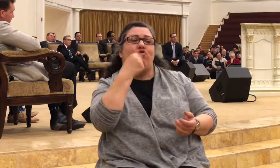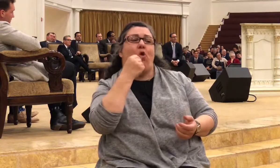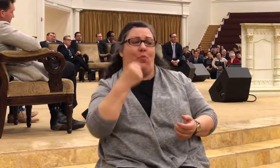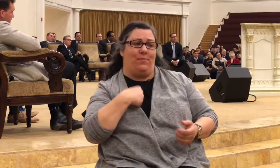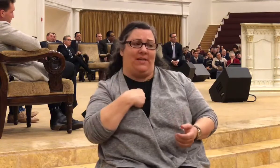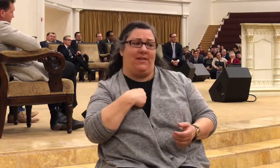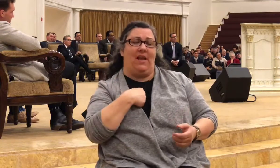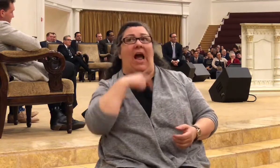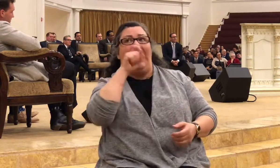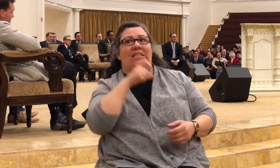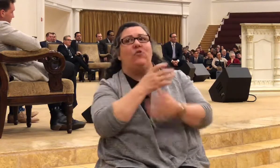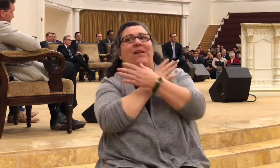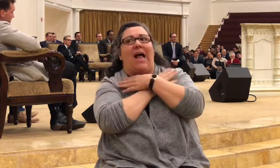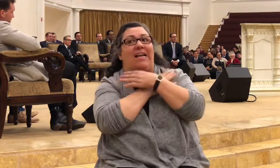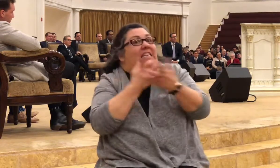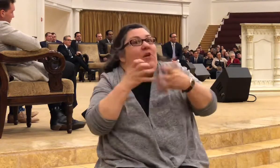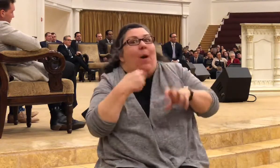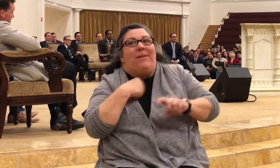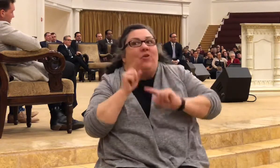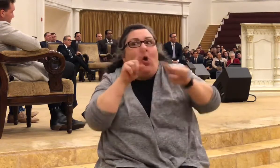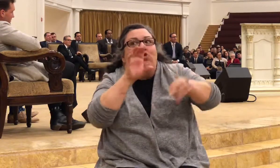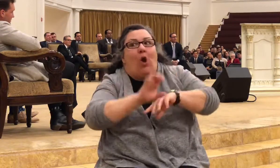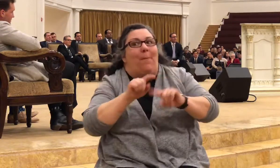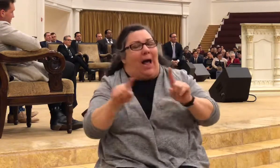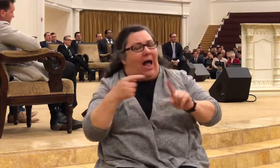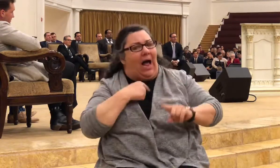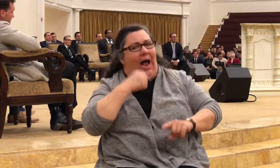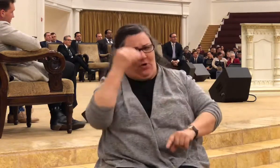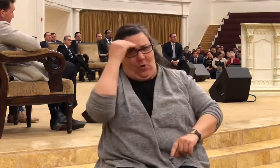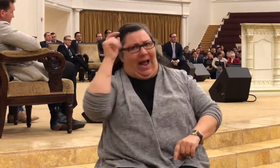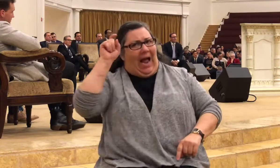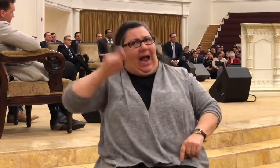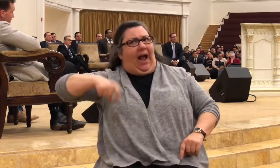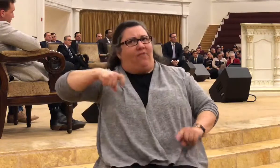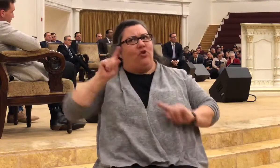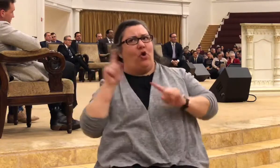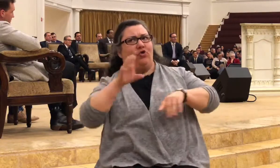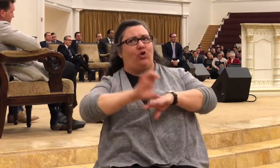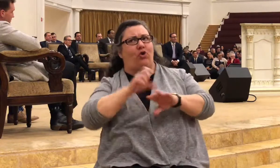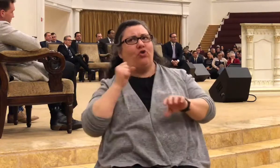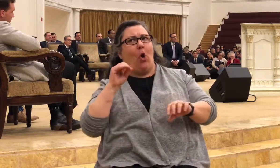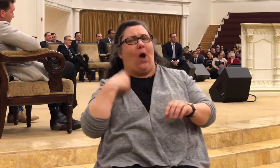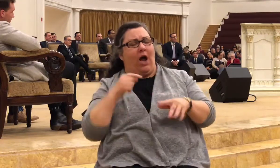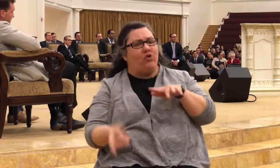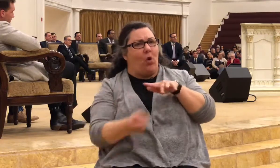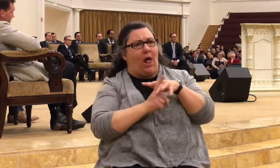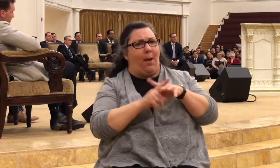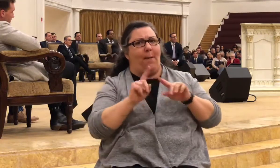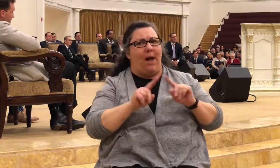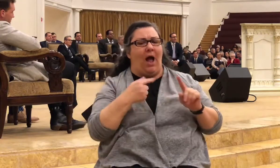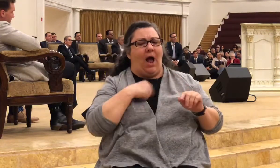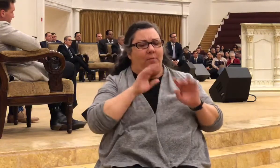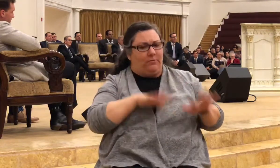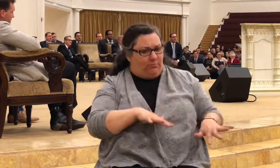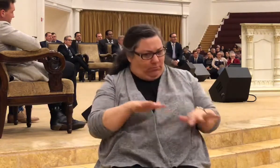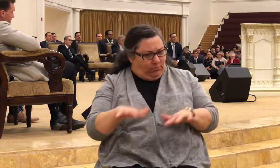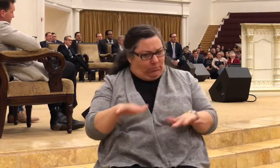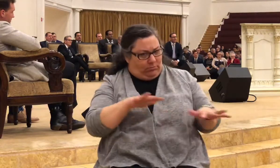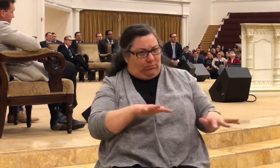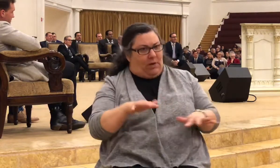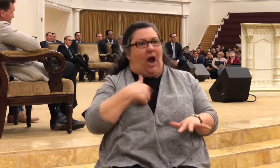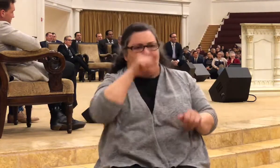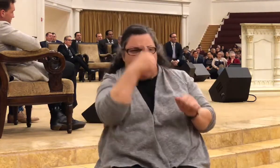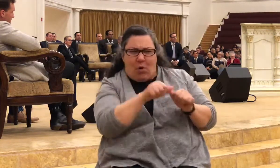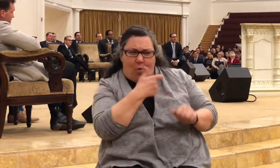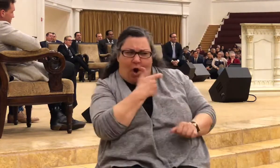And he didn't even really want me to go to church, but I came to church because I know I got to. And she said, but you know, I'm just going to keep it here. And so I remember, you know, watching her